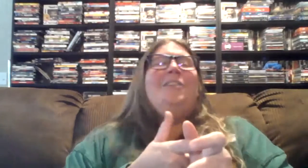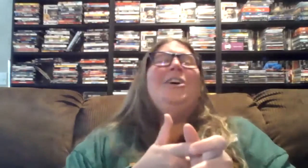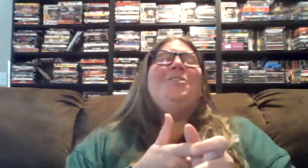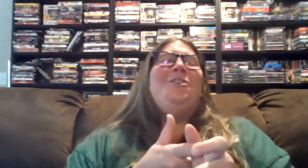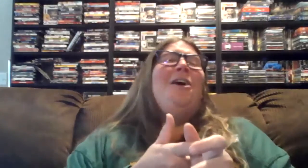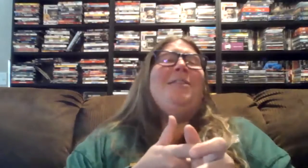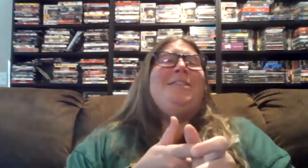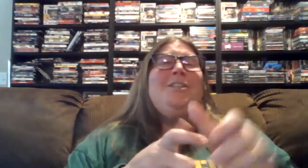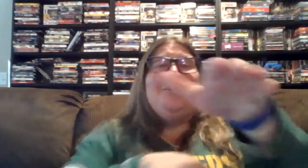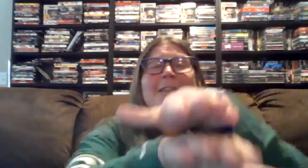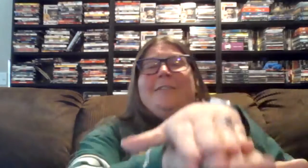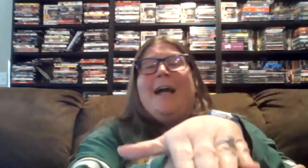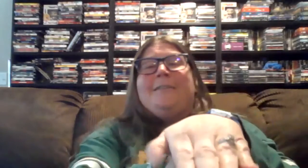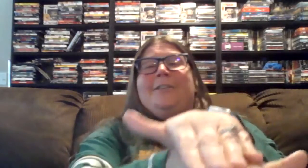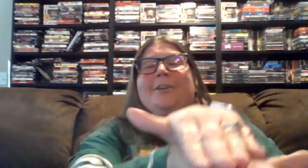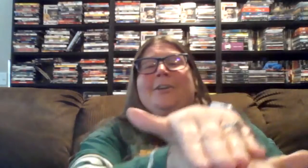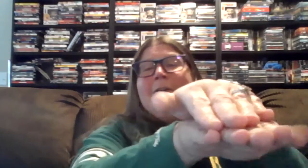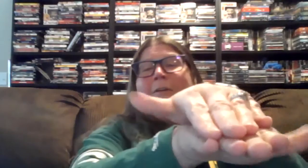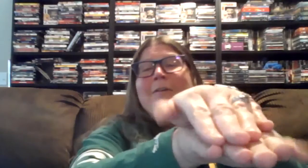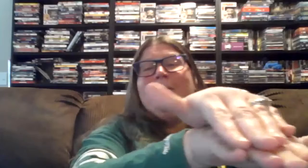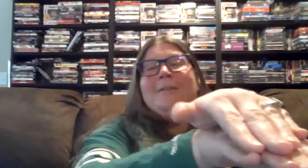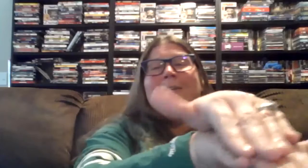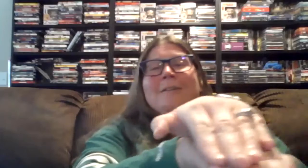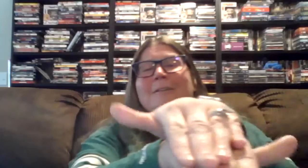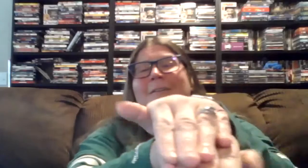Just so you know what sea turtle is, that's sea turtle.